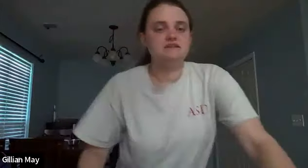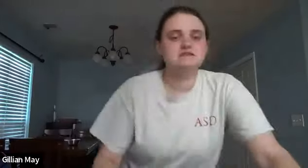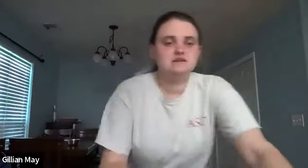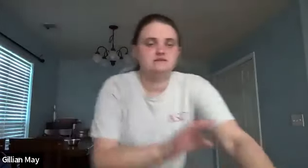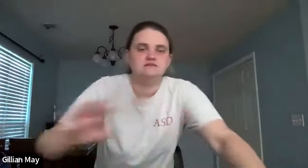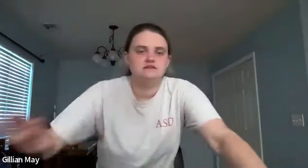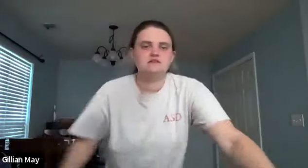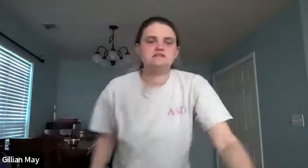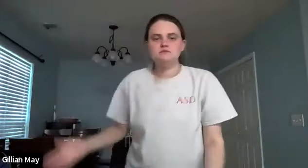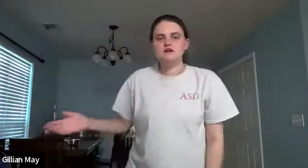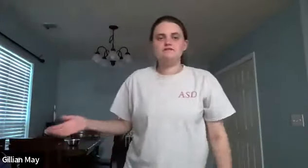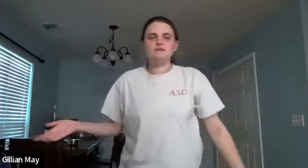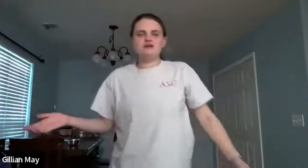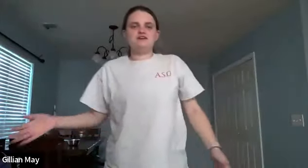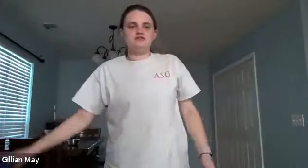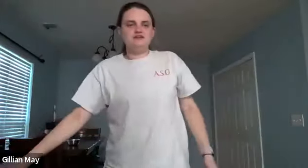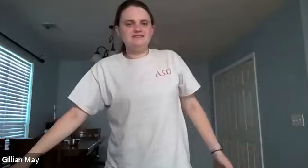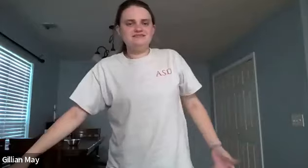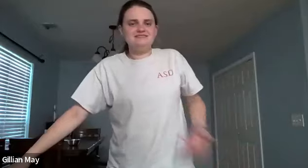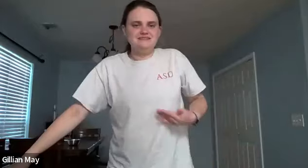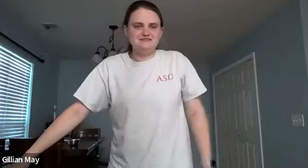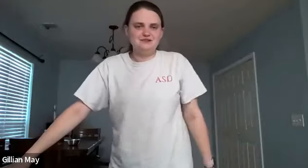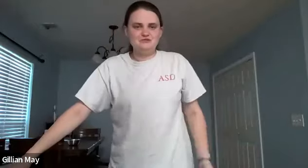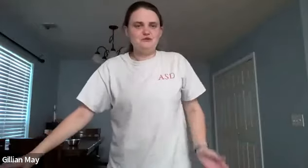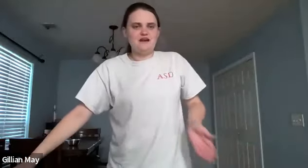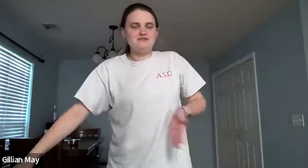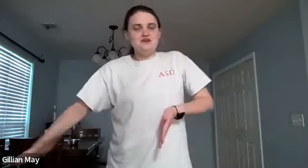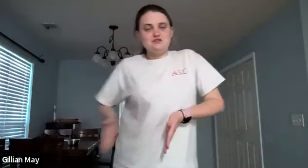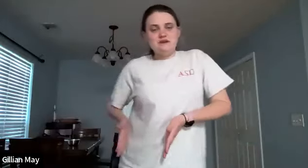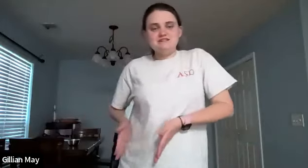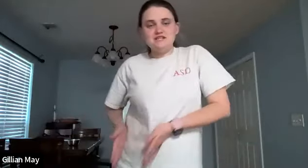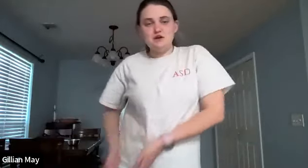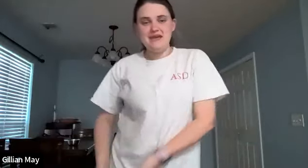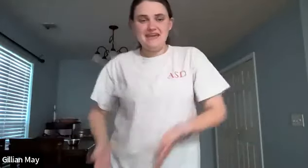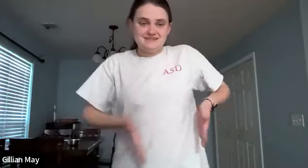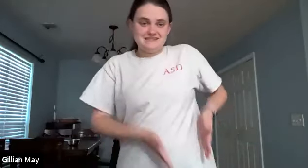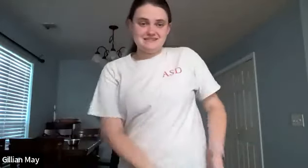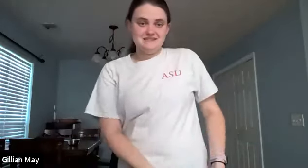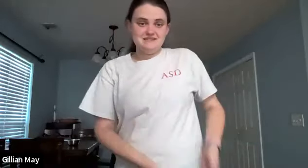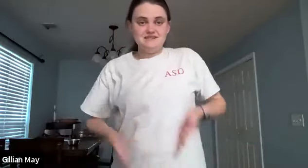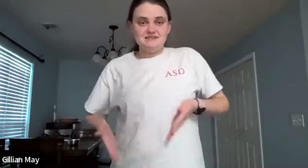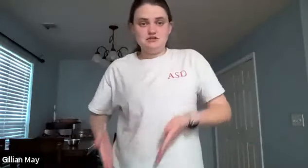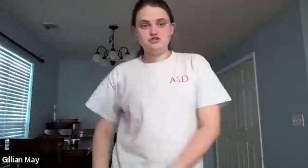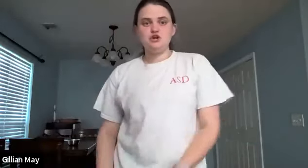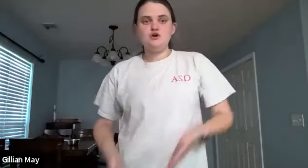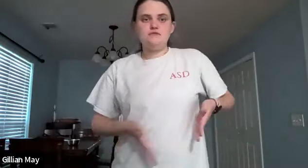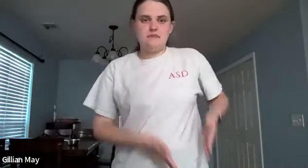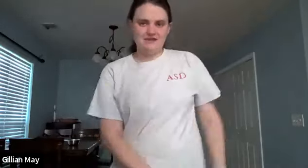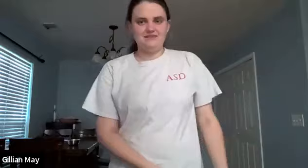Is, see, no matter how far back I go, you can't see the lower half. You basically go pants. Like you show the pant